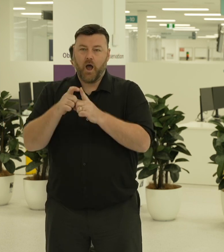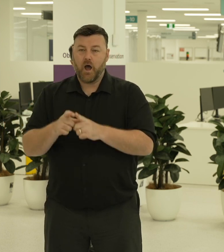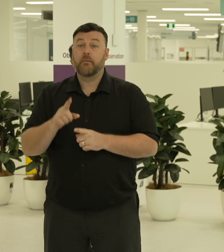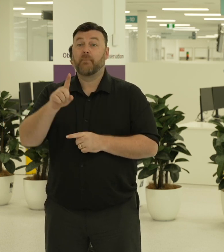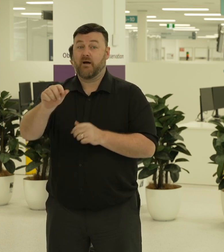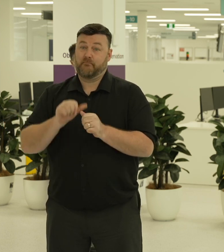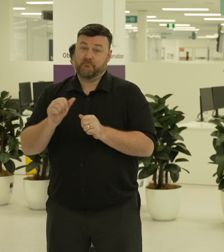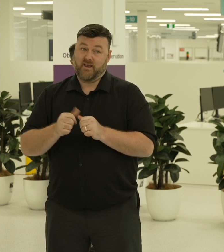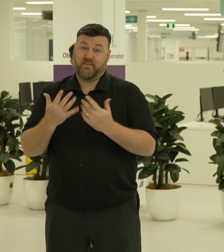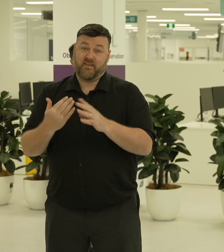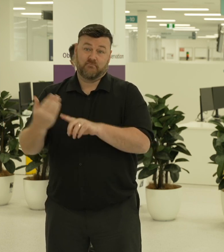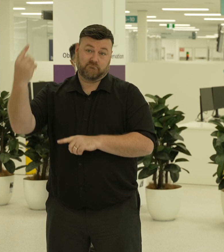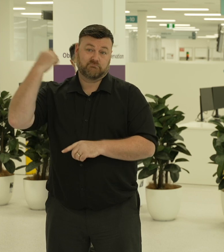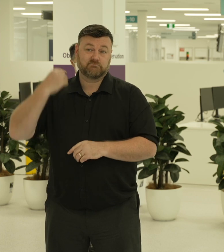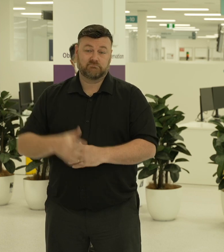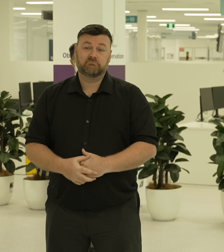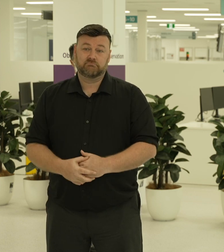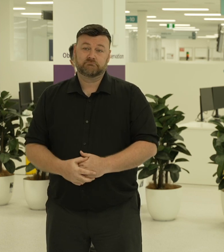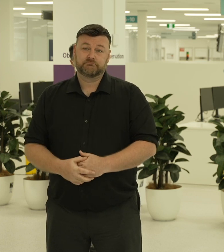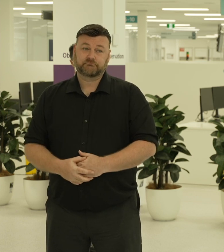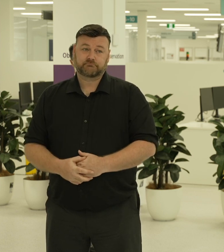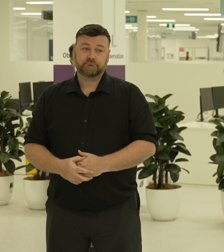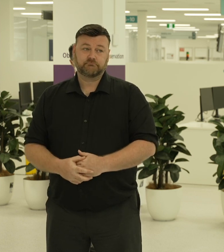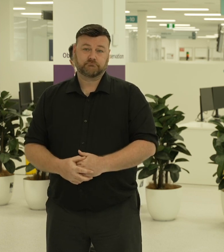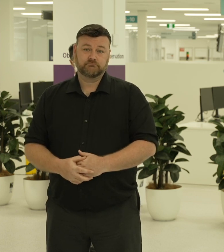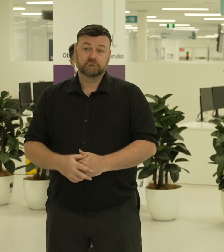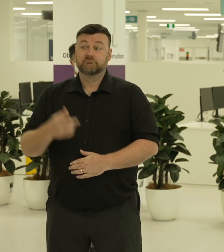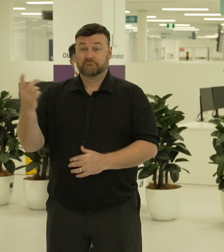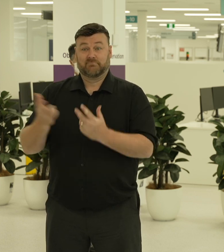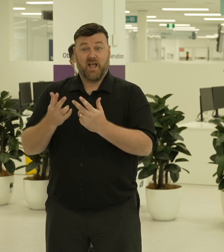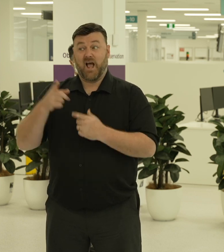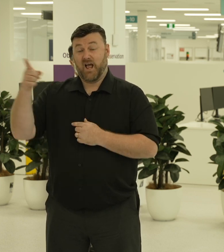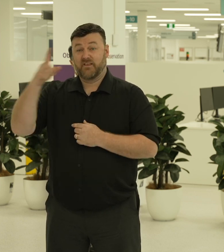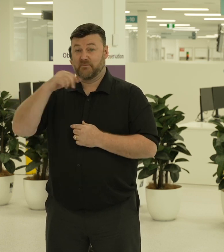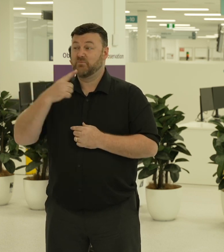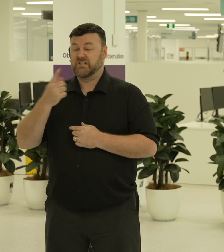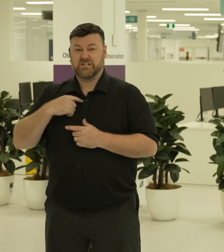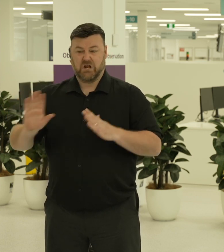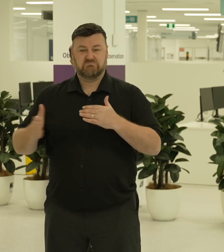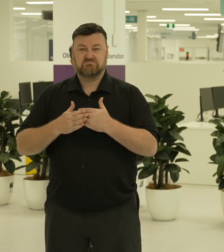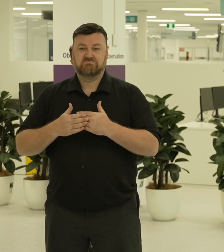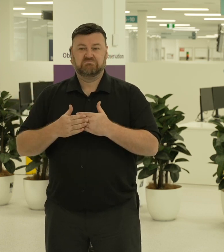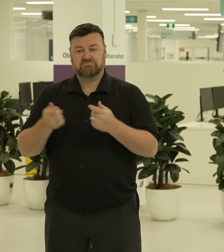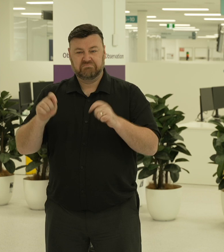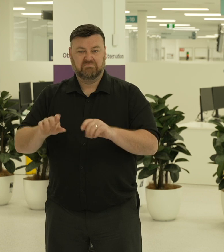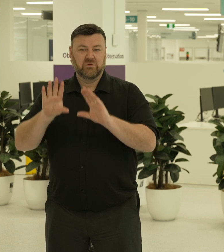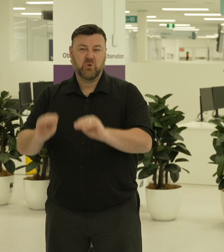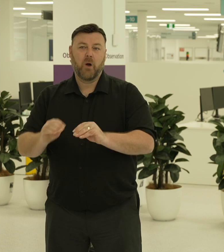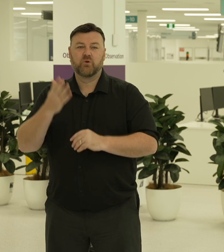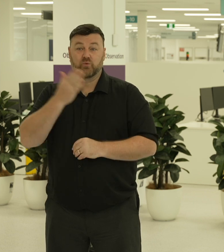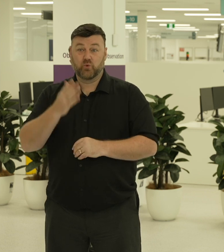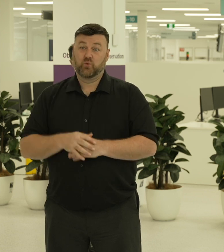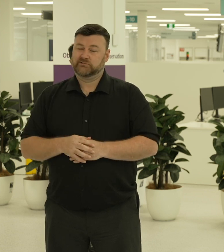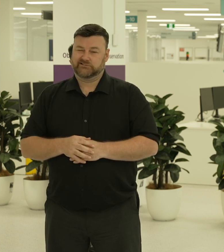better result. It's a much better outcome than what other people were calling for in terms of closing down schools, because then every kid would be at home, every